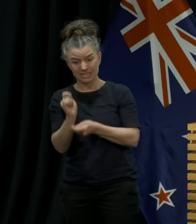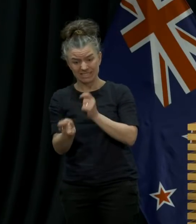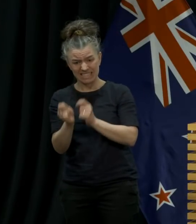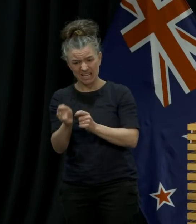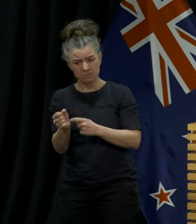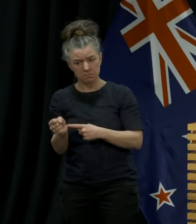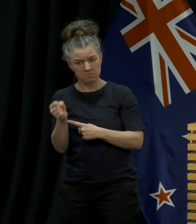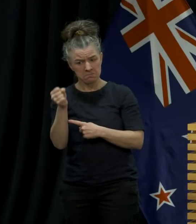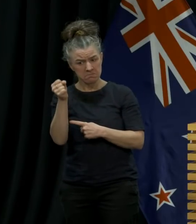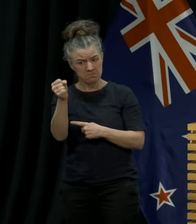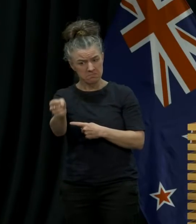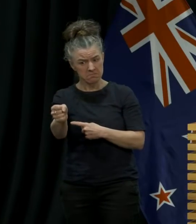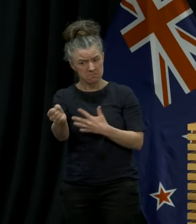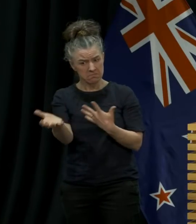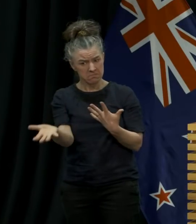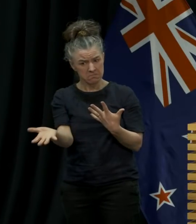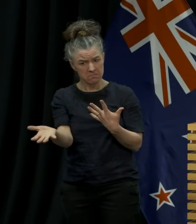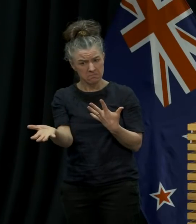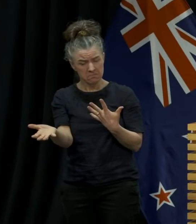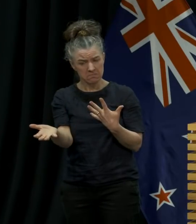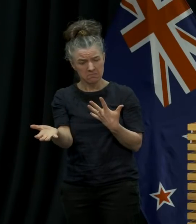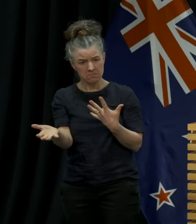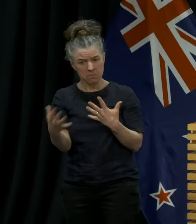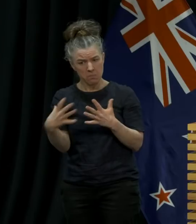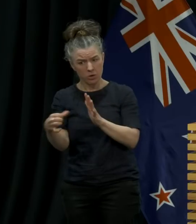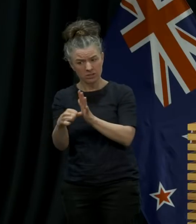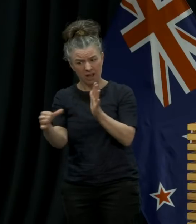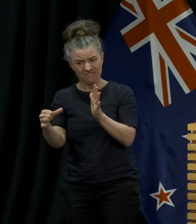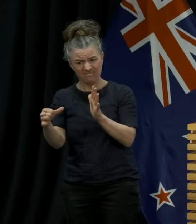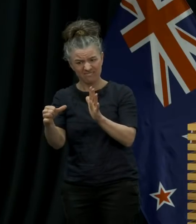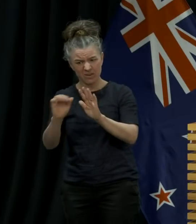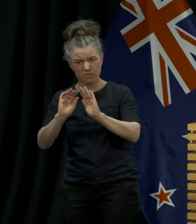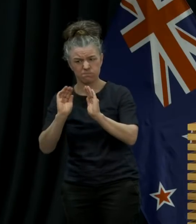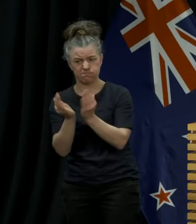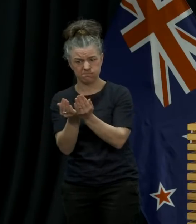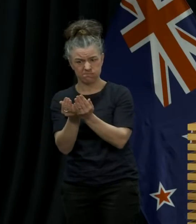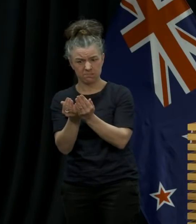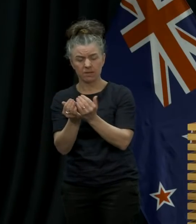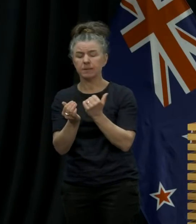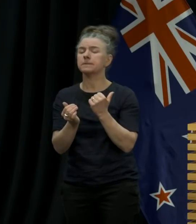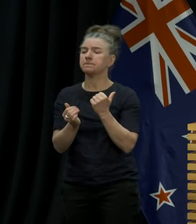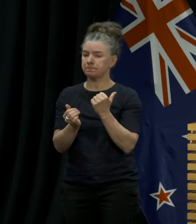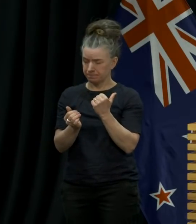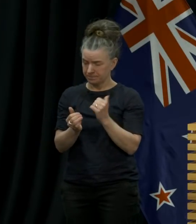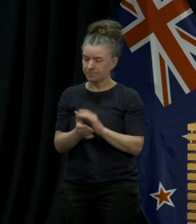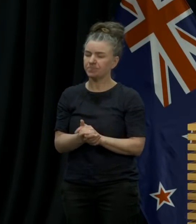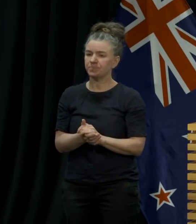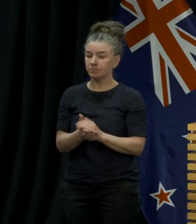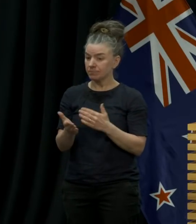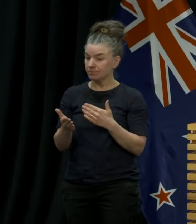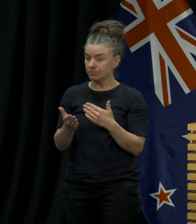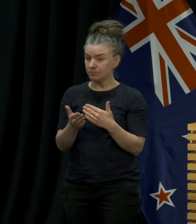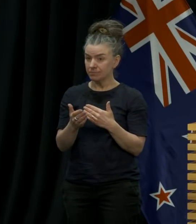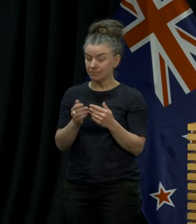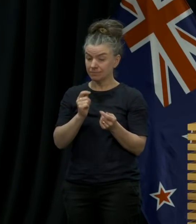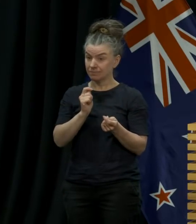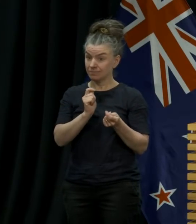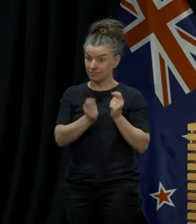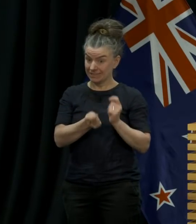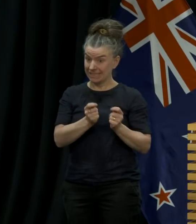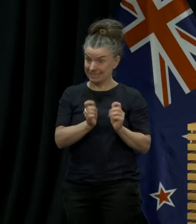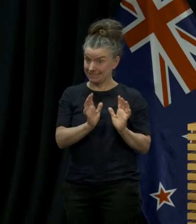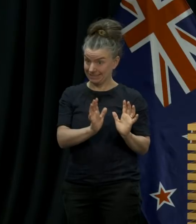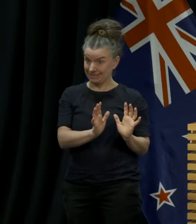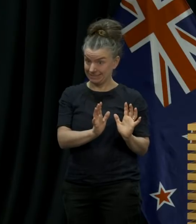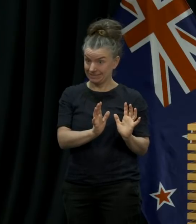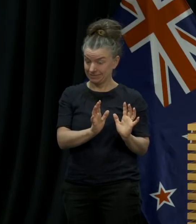much more stringent quarantine, They are, of course, they are, regardless of the testing regime, the